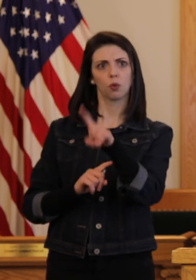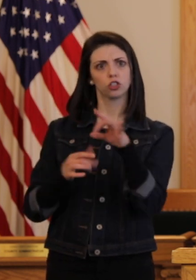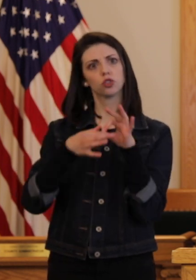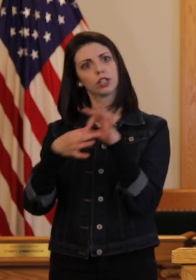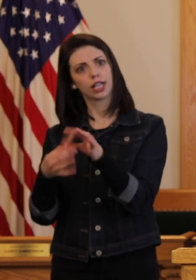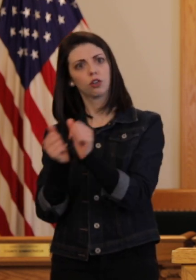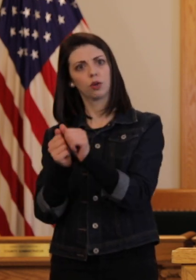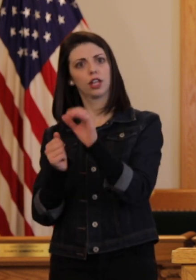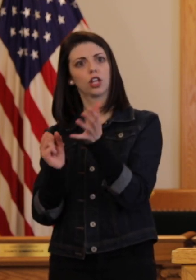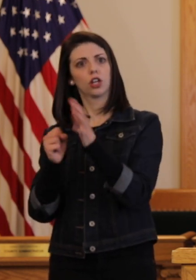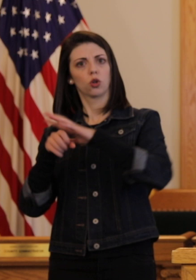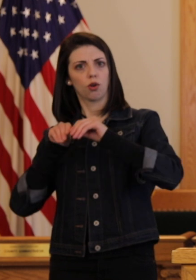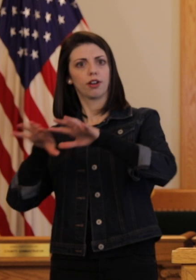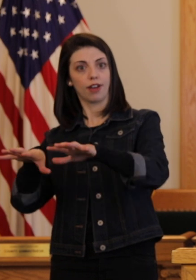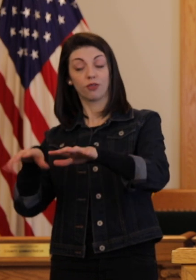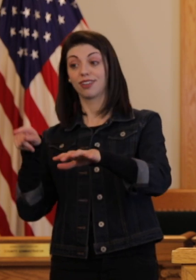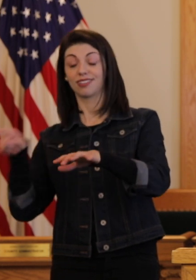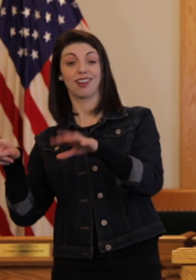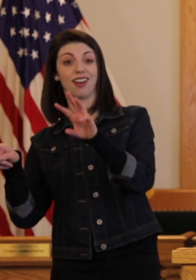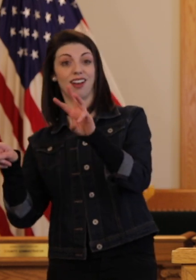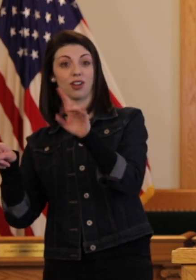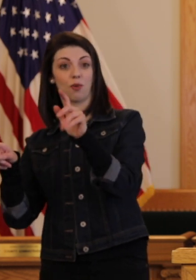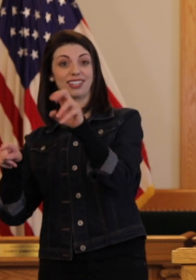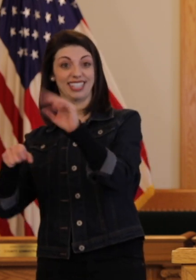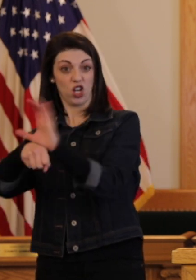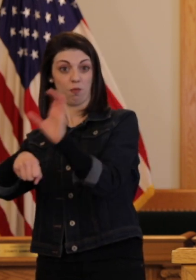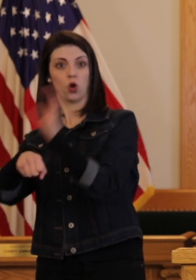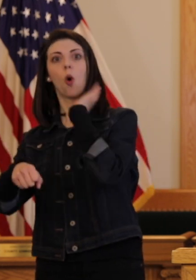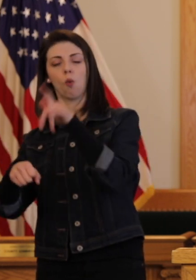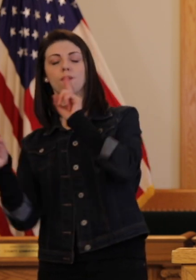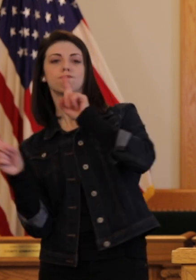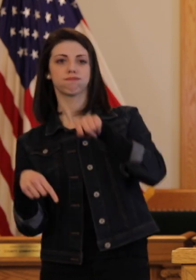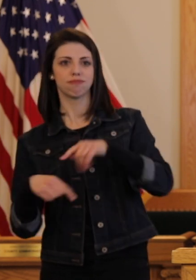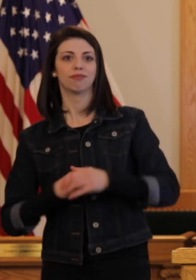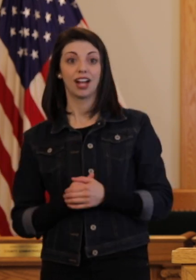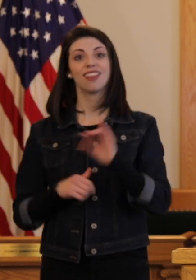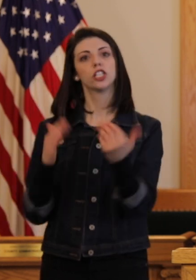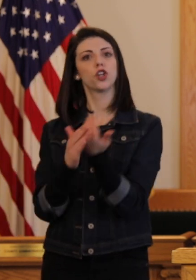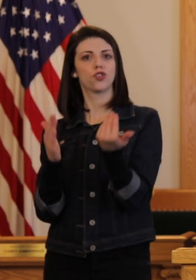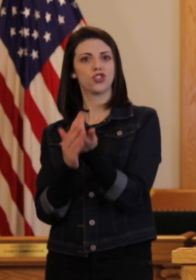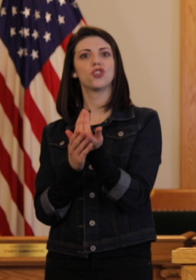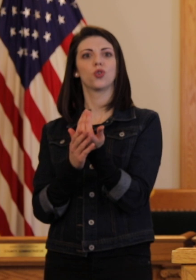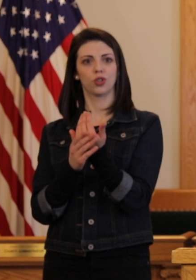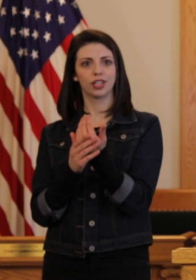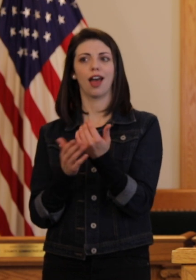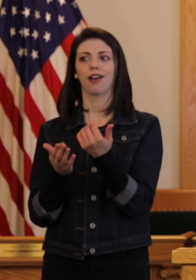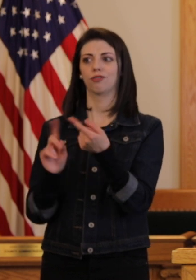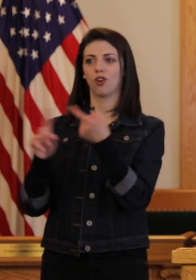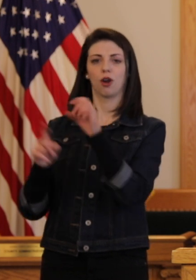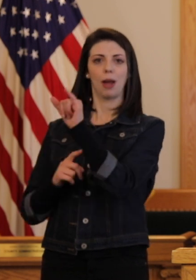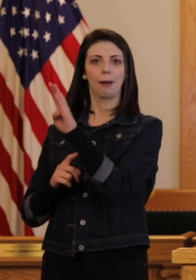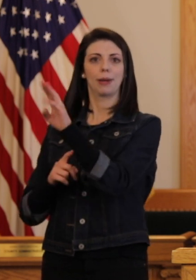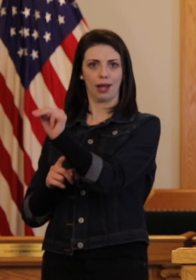coronavirus, and Watson will generate answers. This is a new feature that our website staff has developed with the help of IBM. I